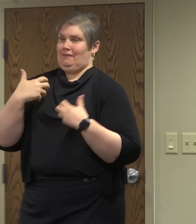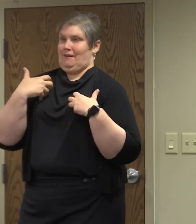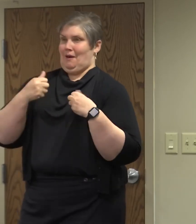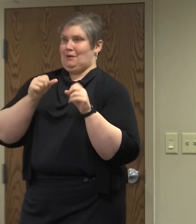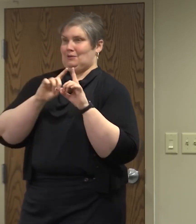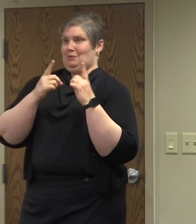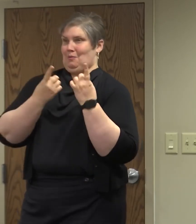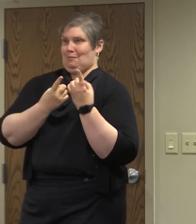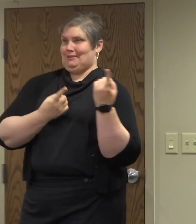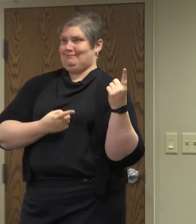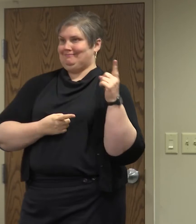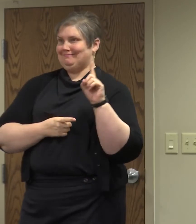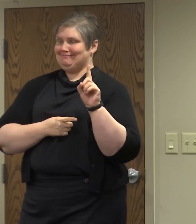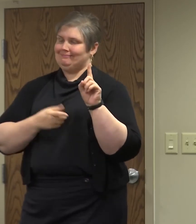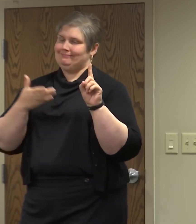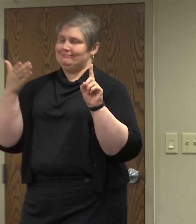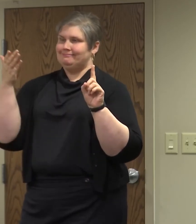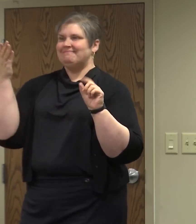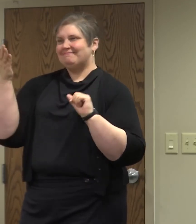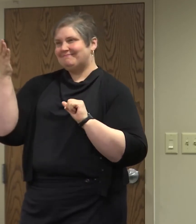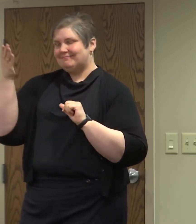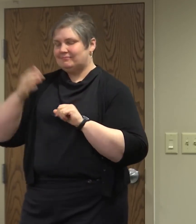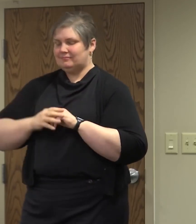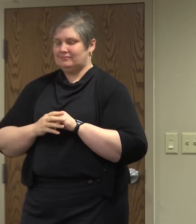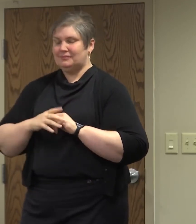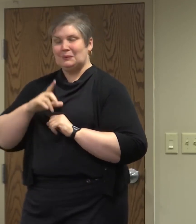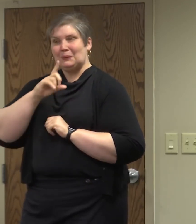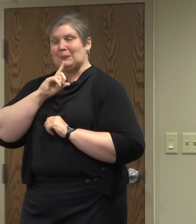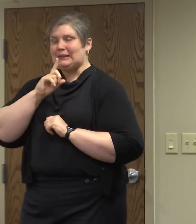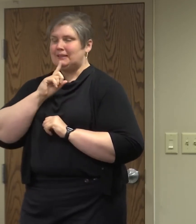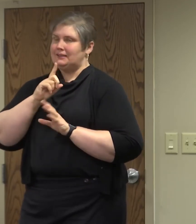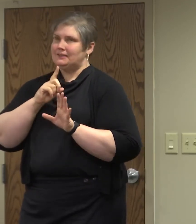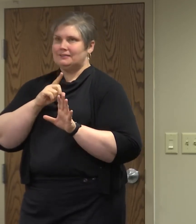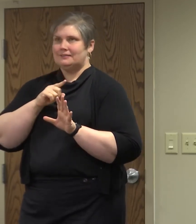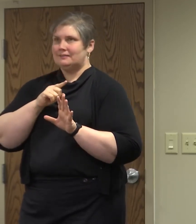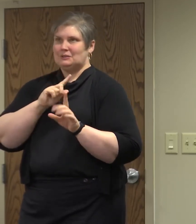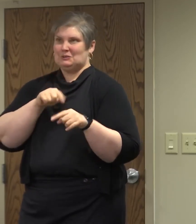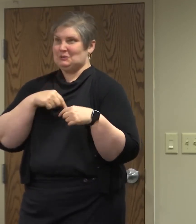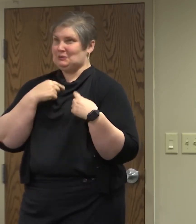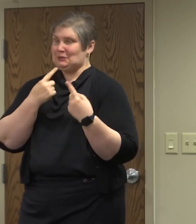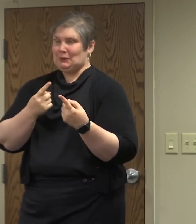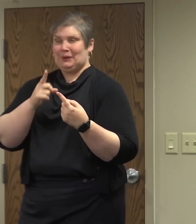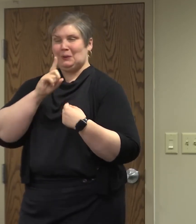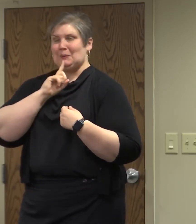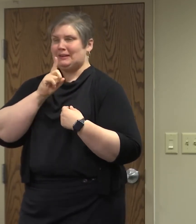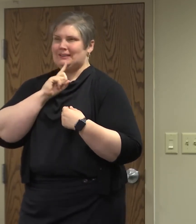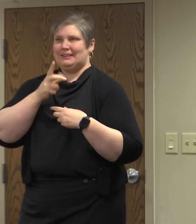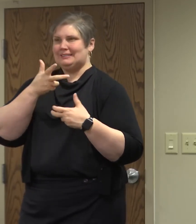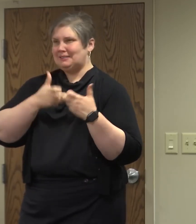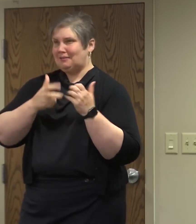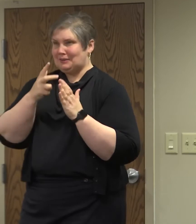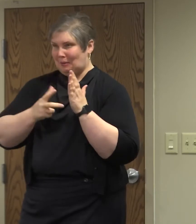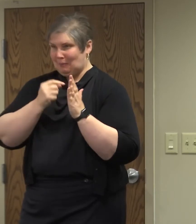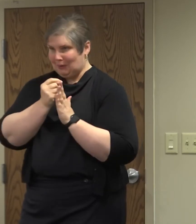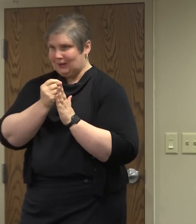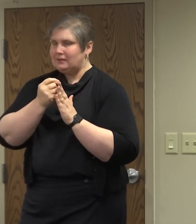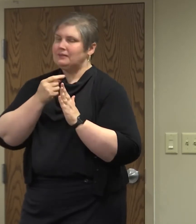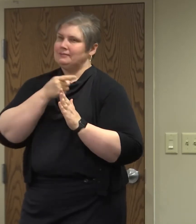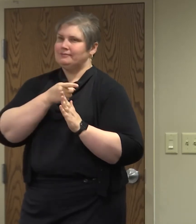an incredible job during really difficult times, and that's under the leadership of Dr. Martell. Dr.